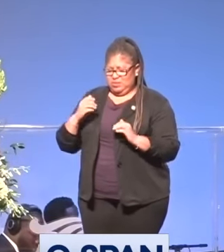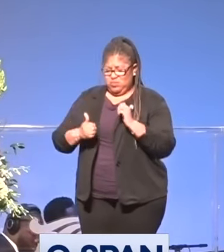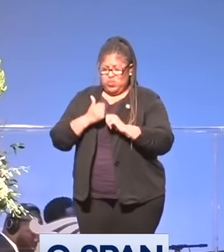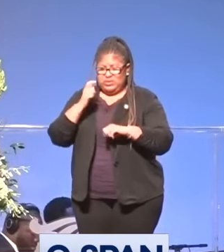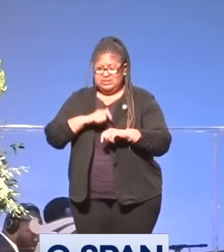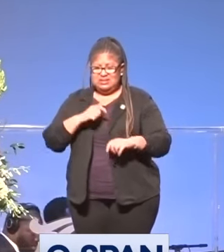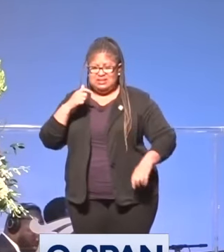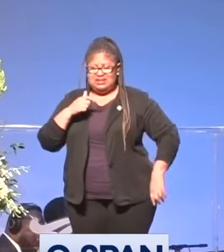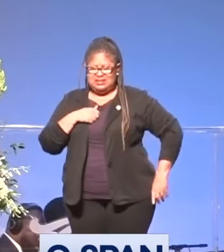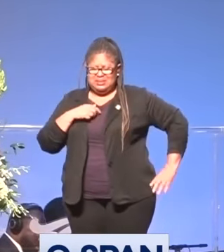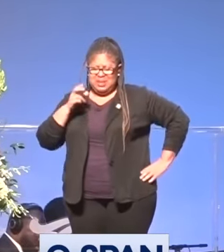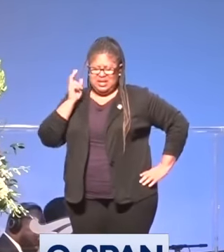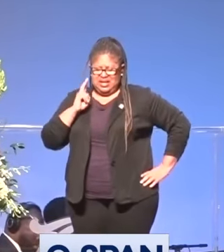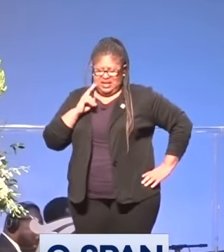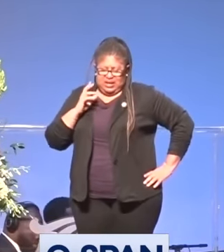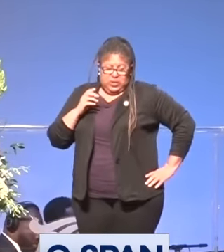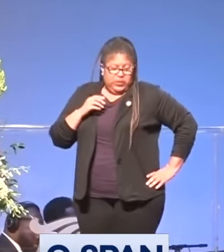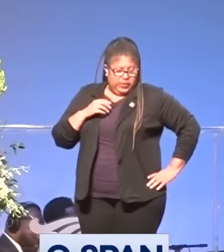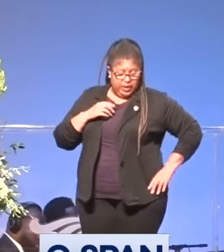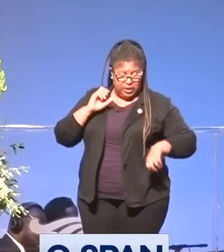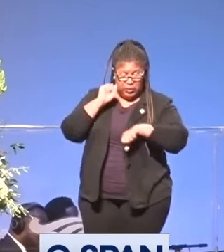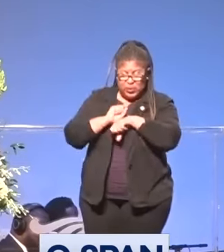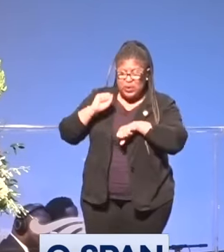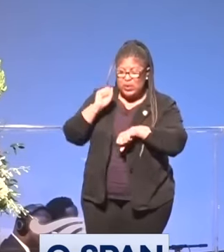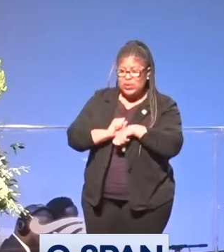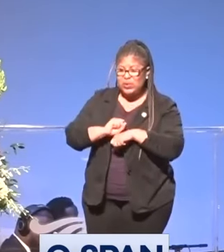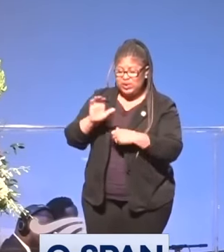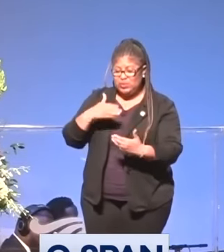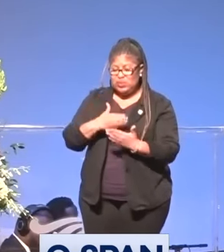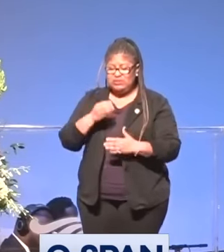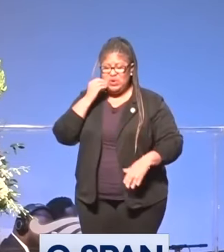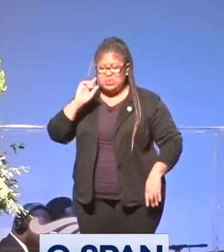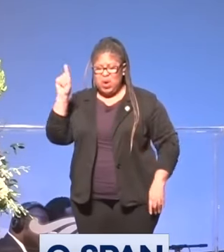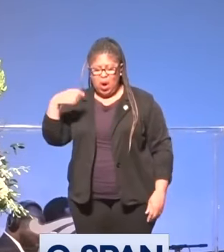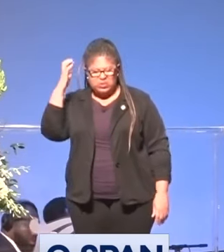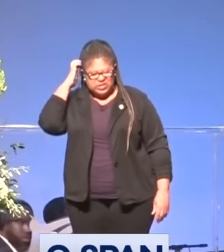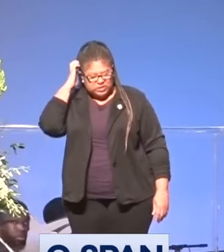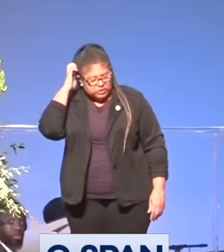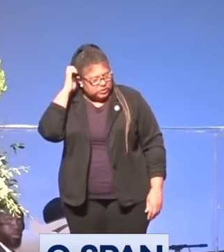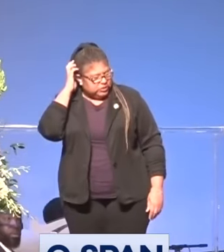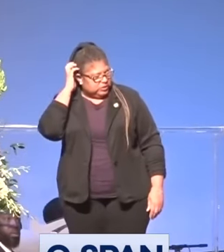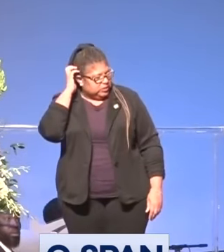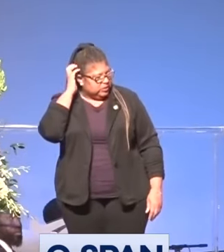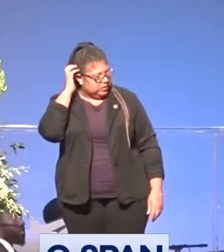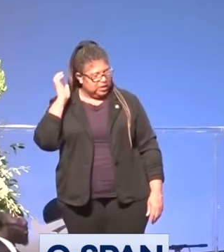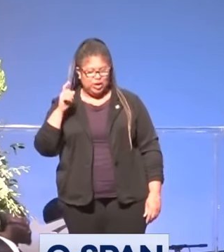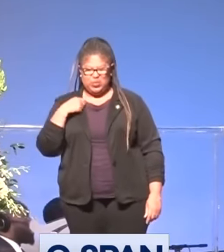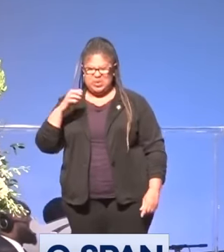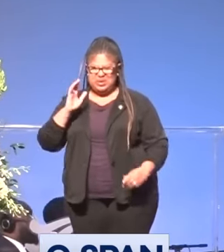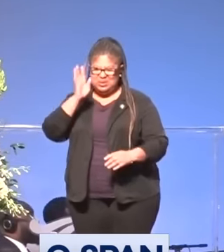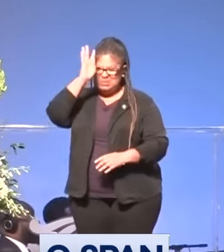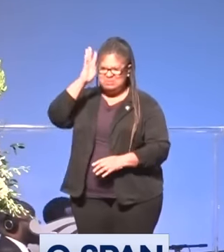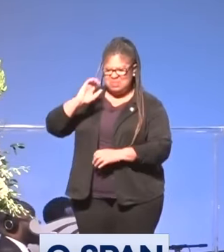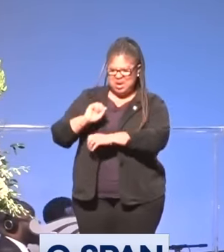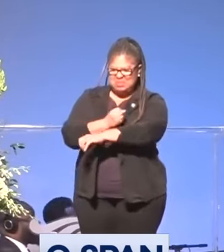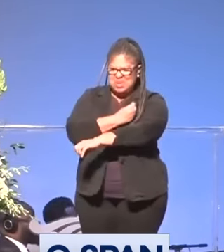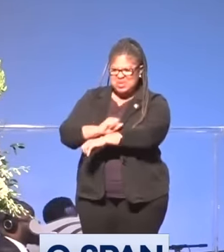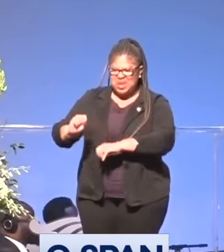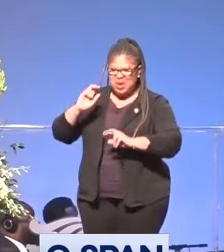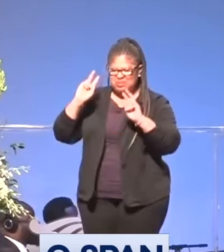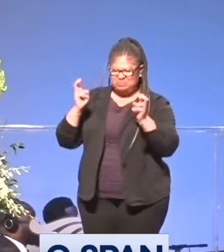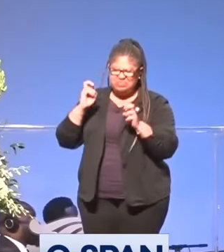head after long days of work. We arrived at home. We even created a song about it called scratch my head. Scratch my head.